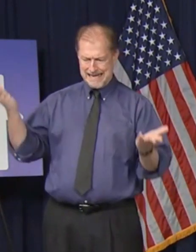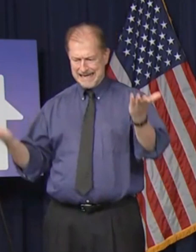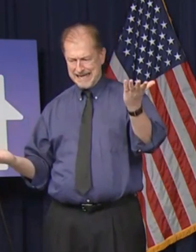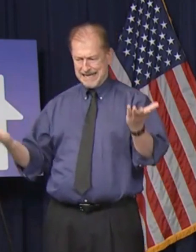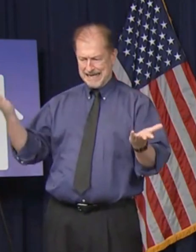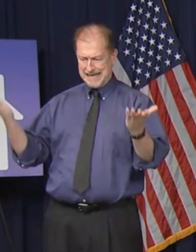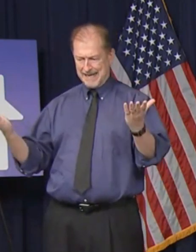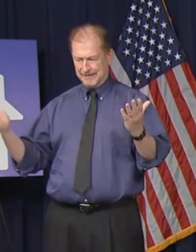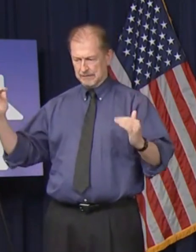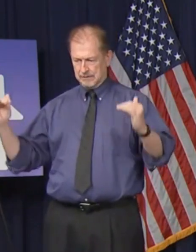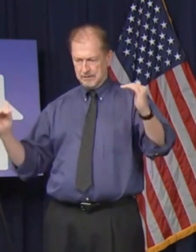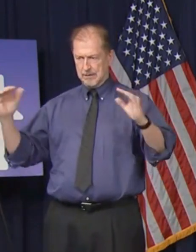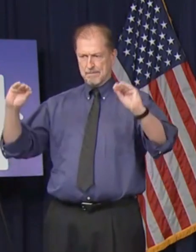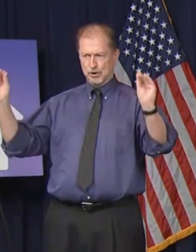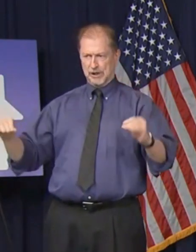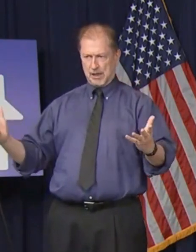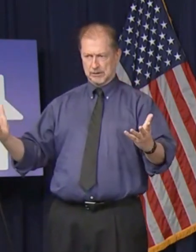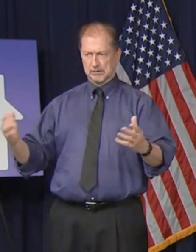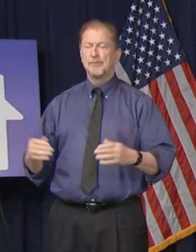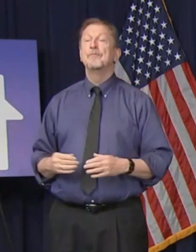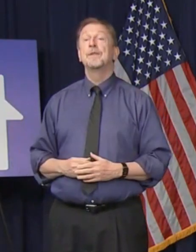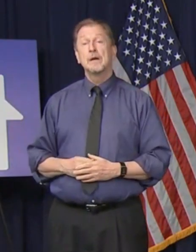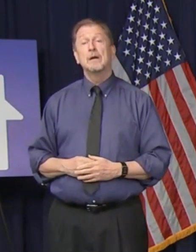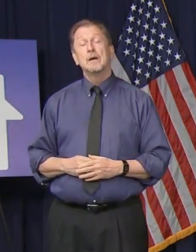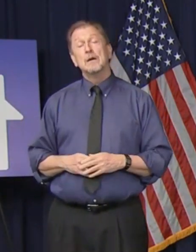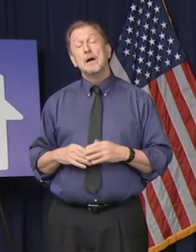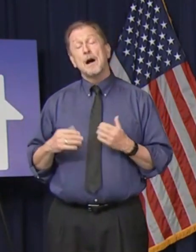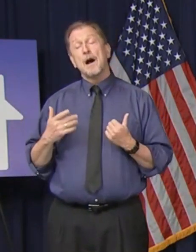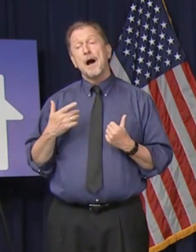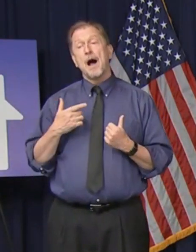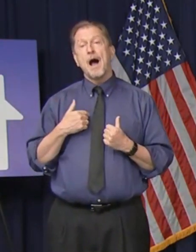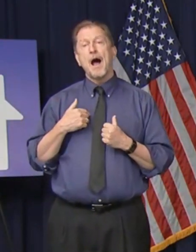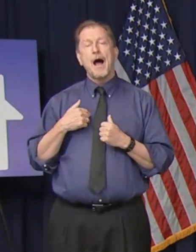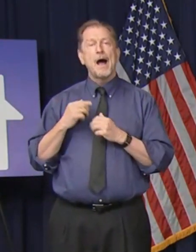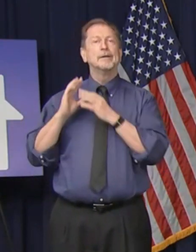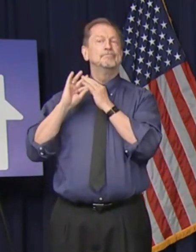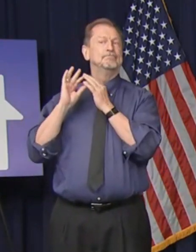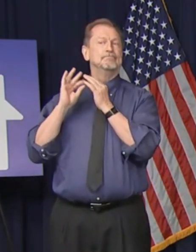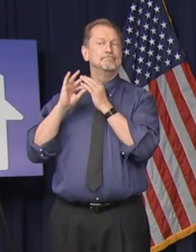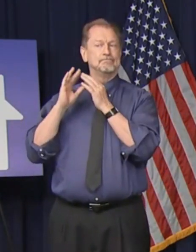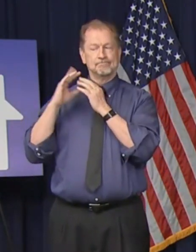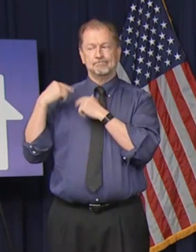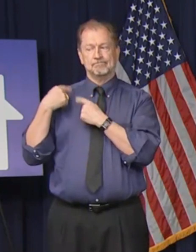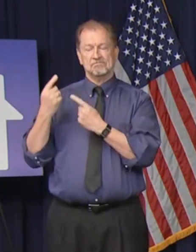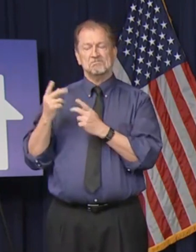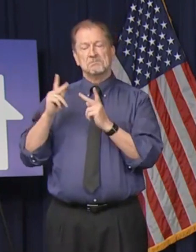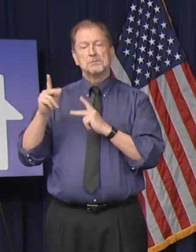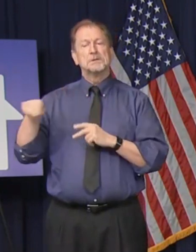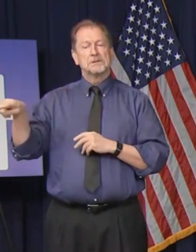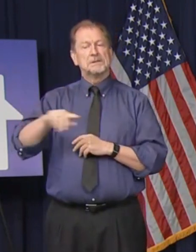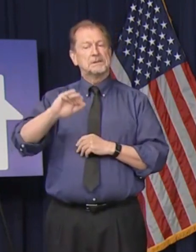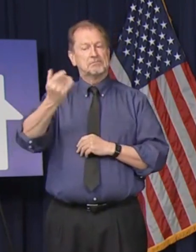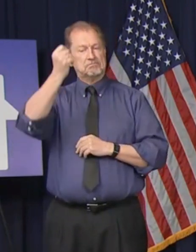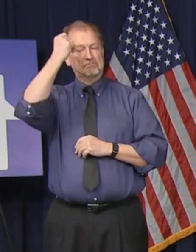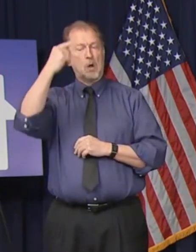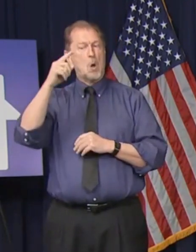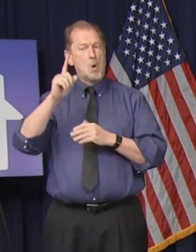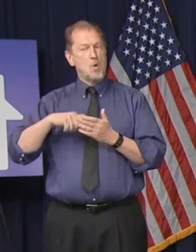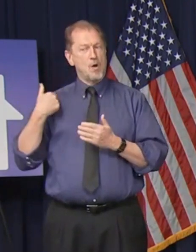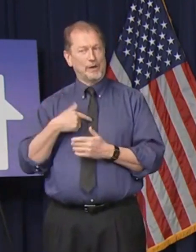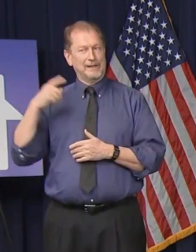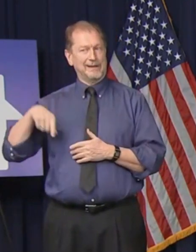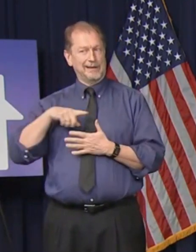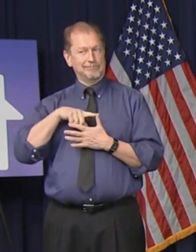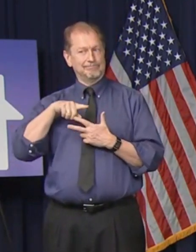economy? Well, I think I've foreshadowed for everybody, and I think it's widely understood that the things that you need in order